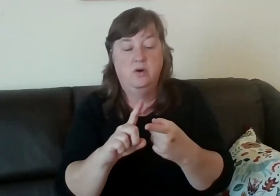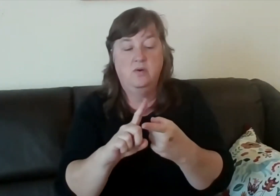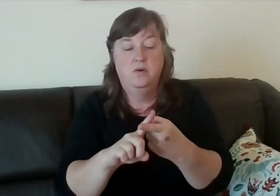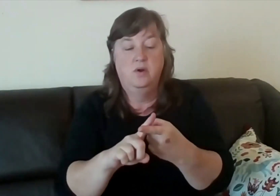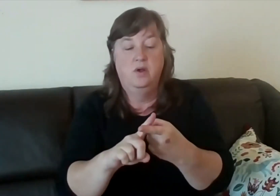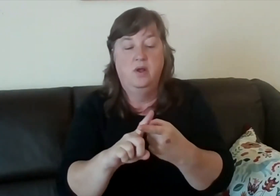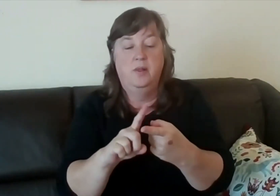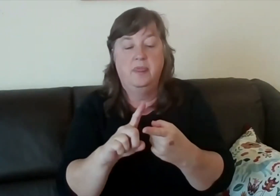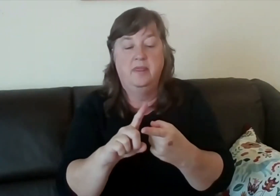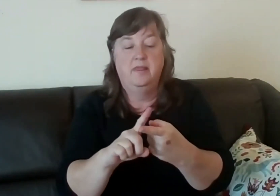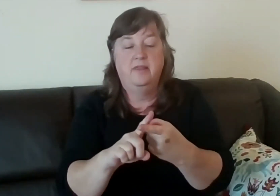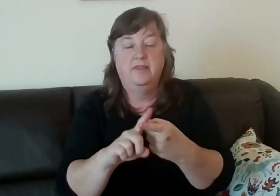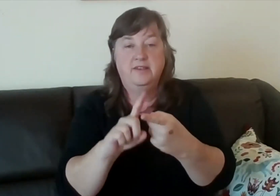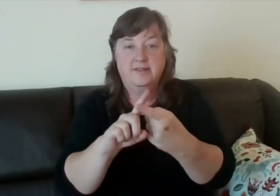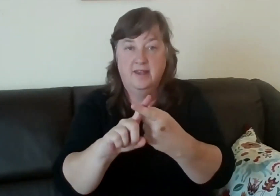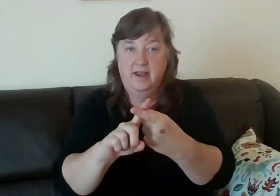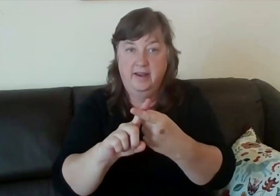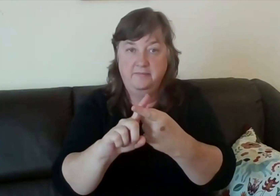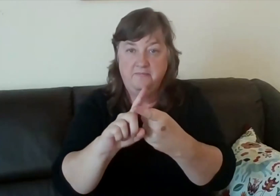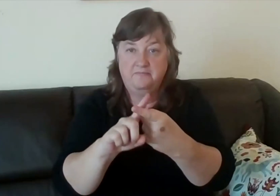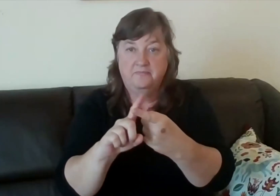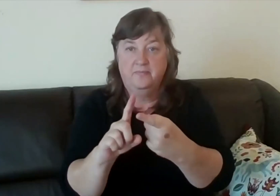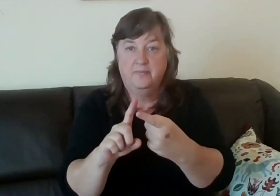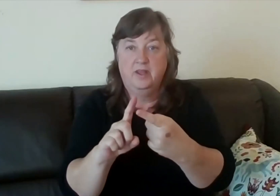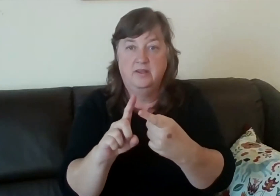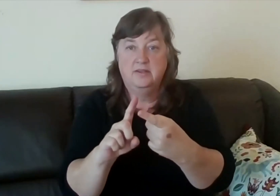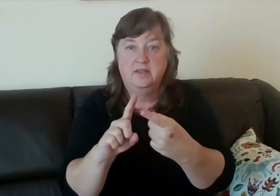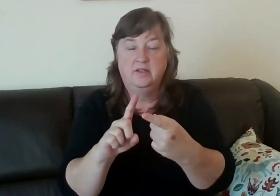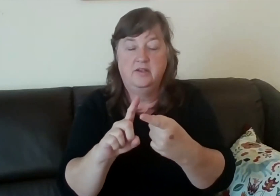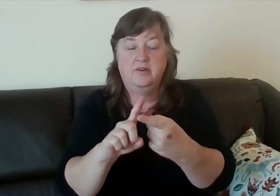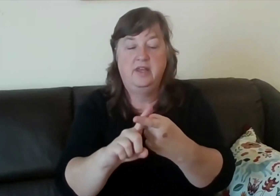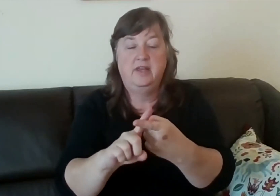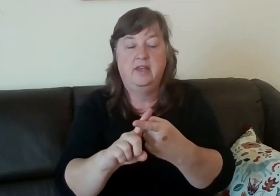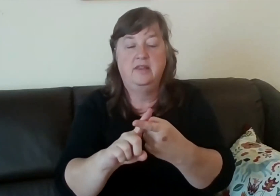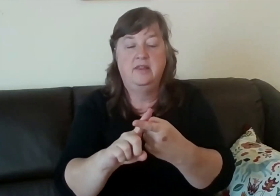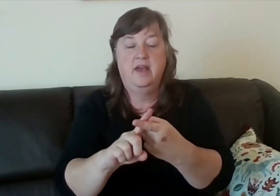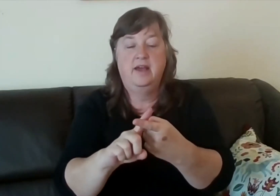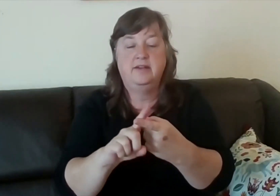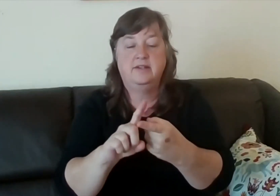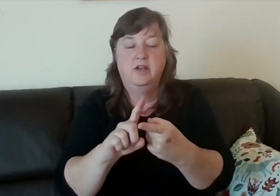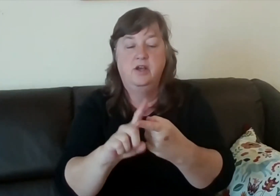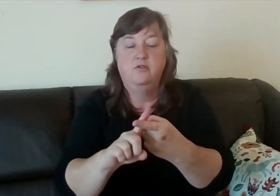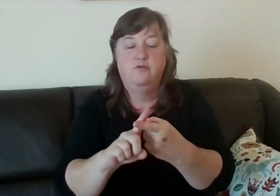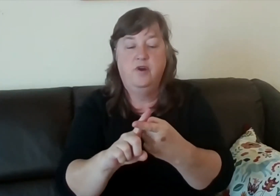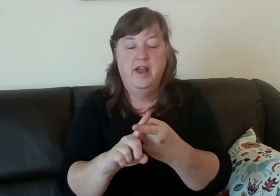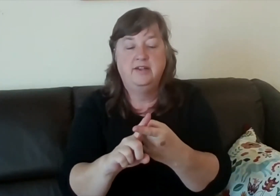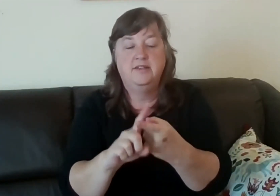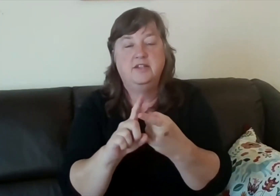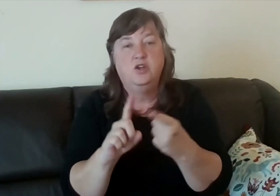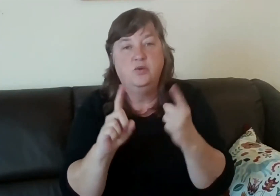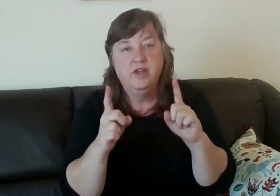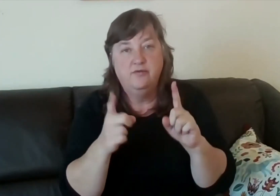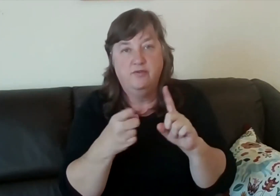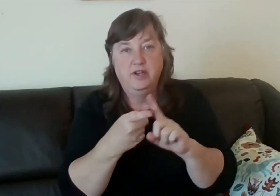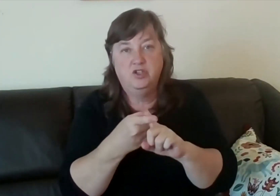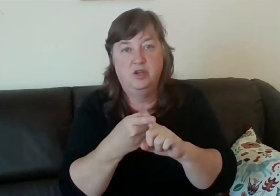So this sign is a little unique in that friend, the degree of friendship